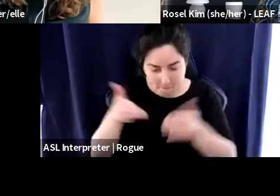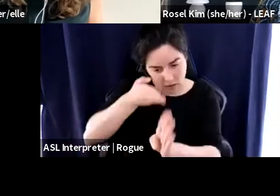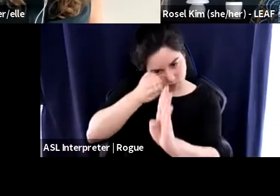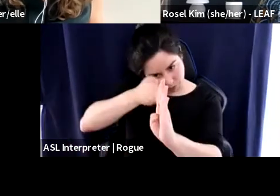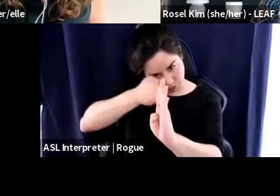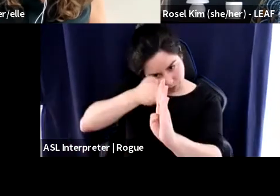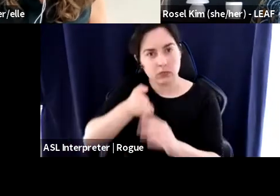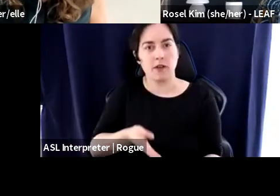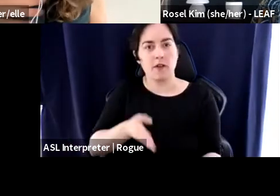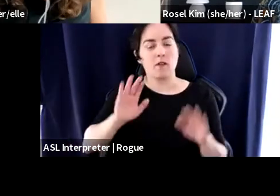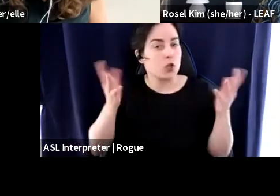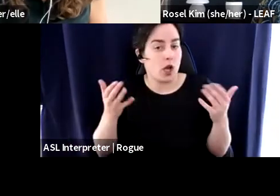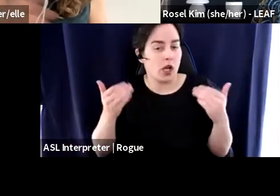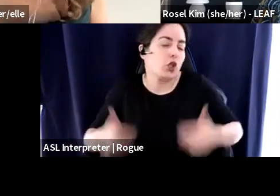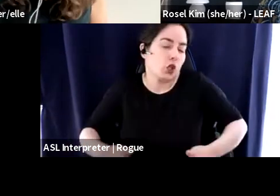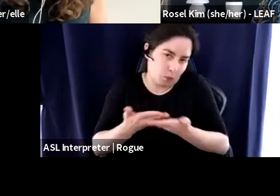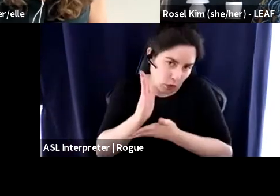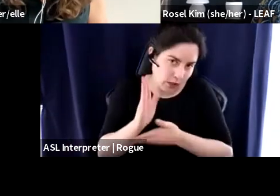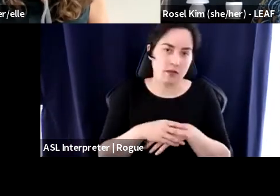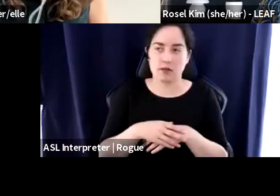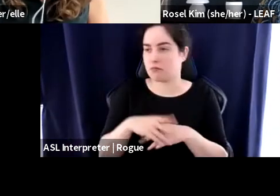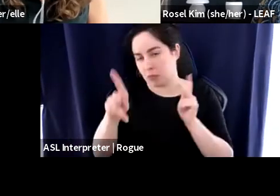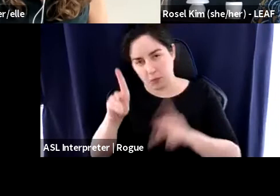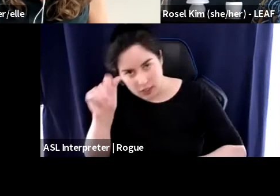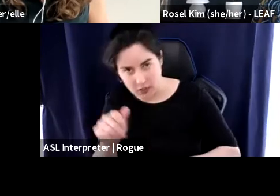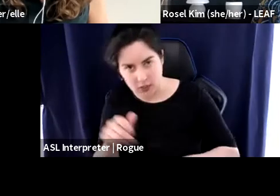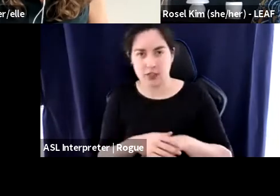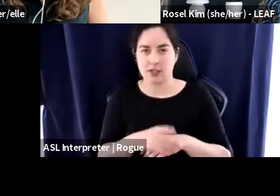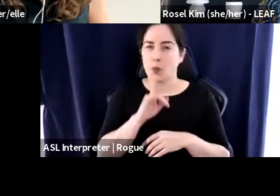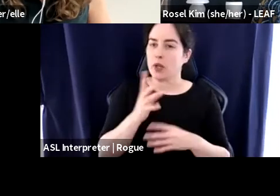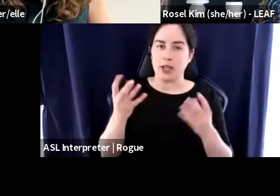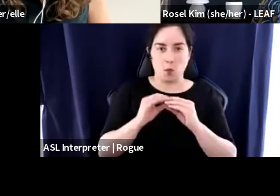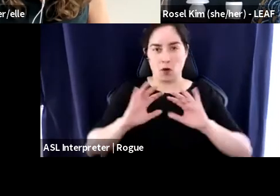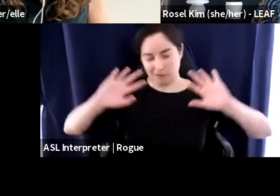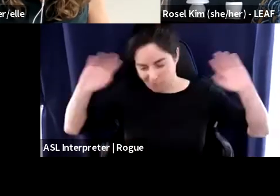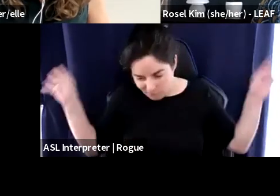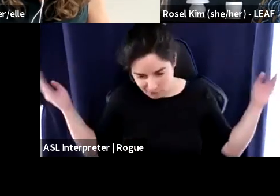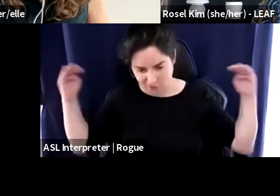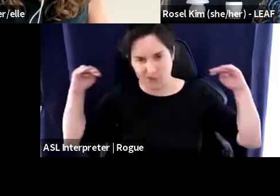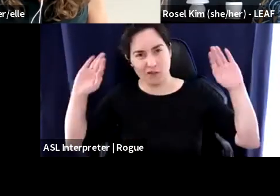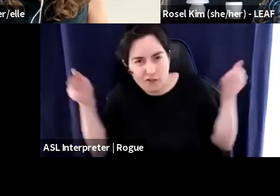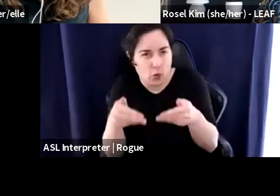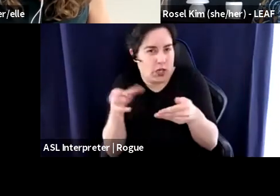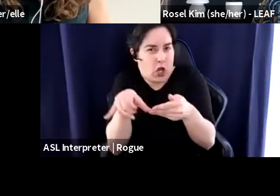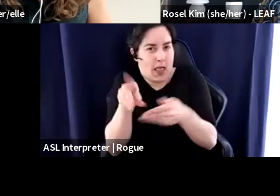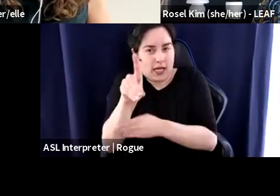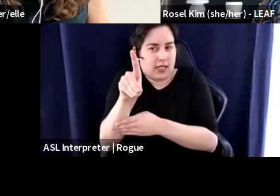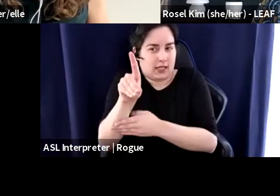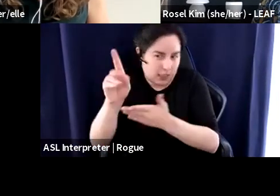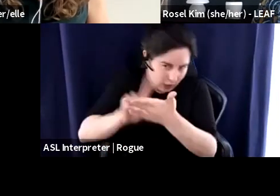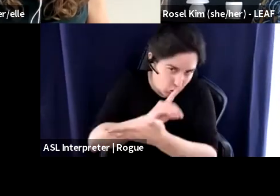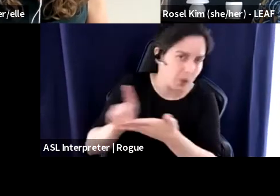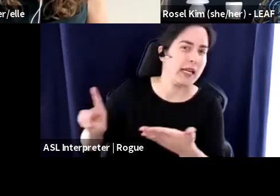represent people with disabilities and anybody really making a complaint about discrimination in the